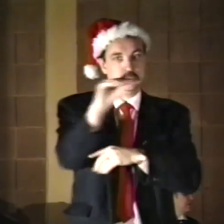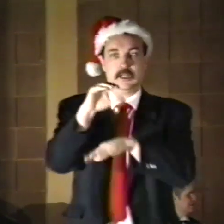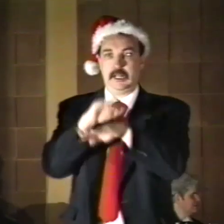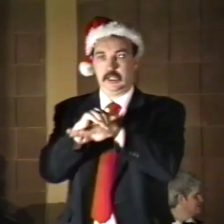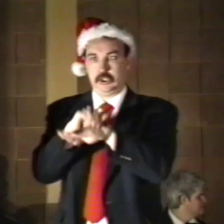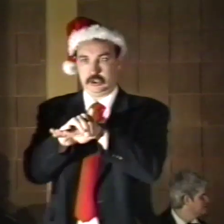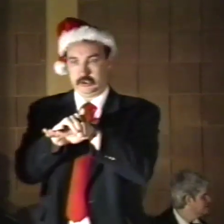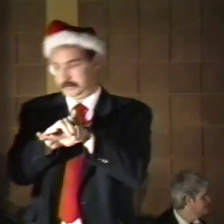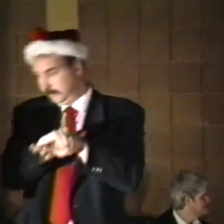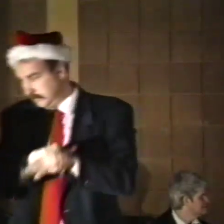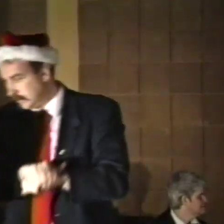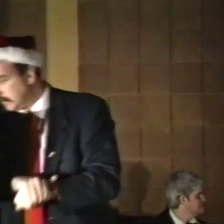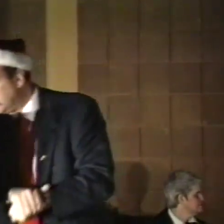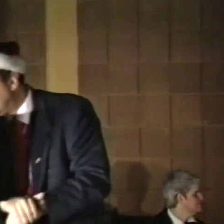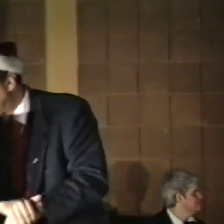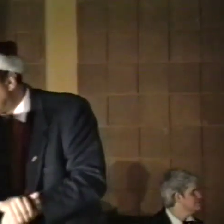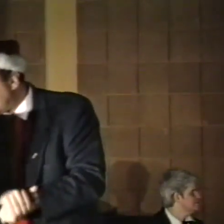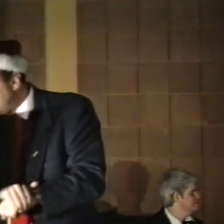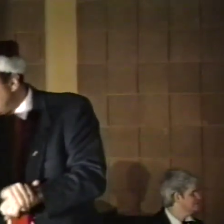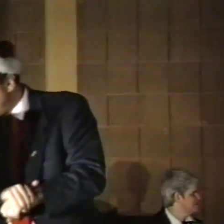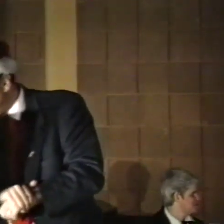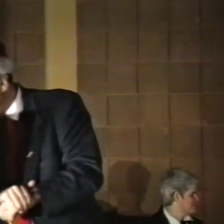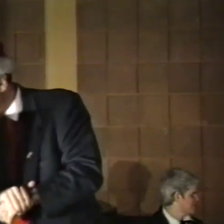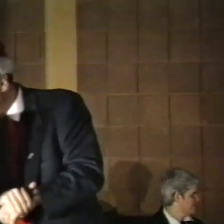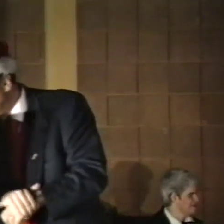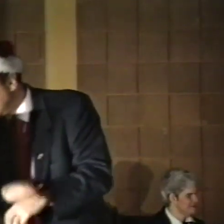languages, American Sign Language and English.